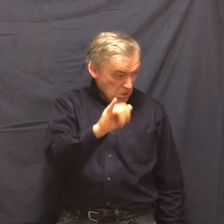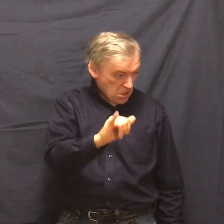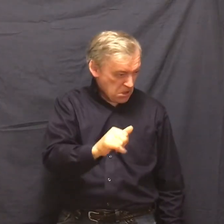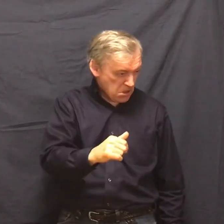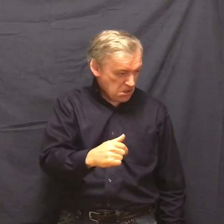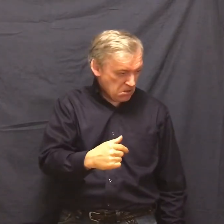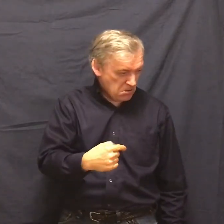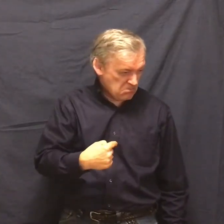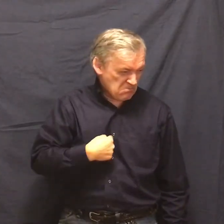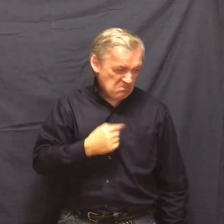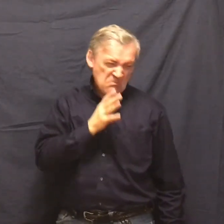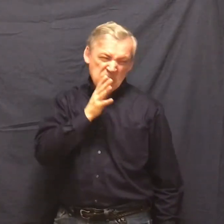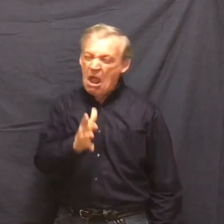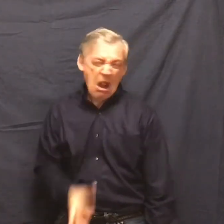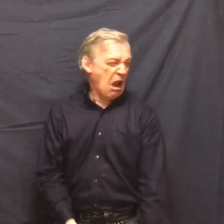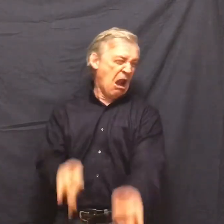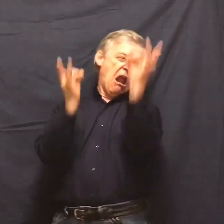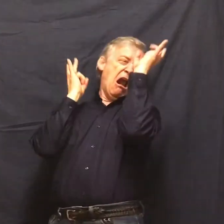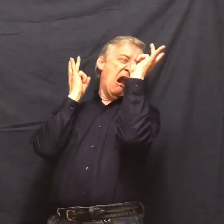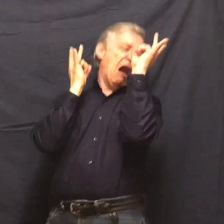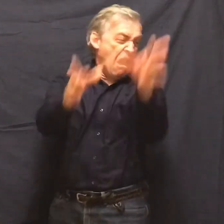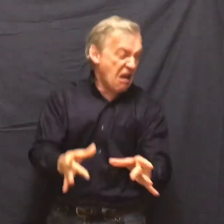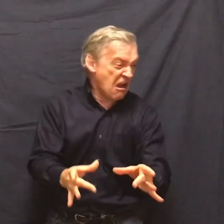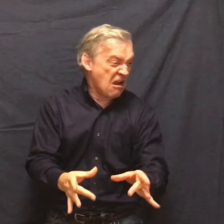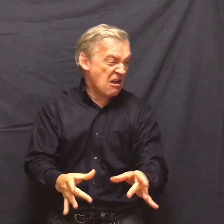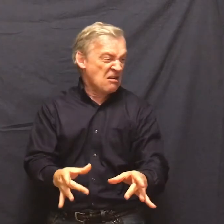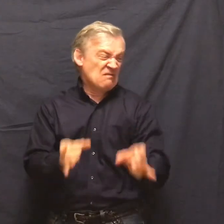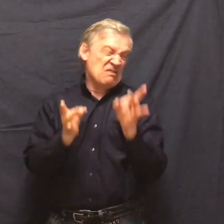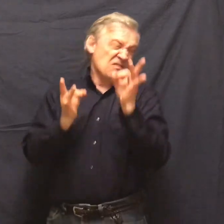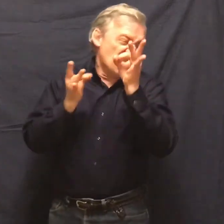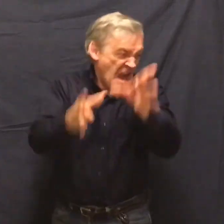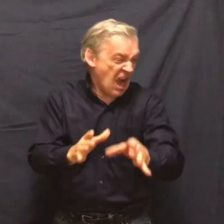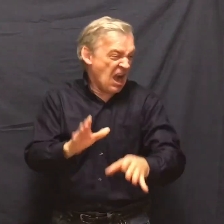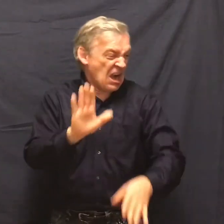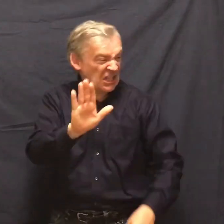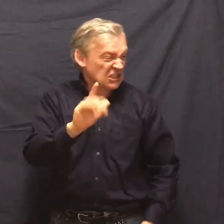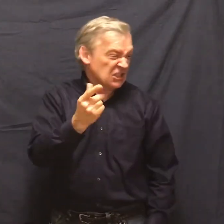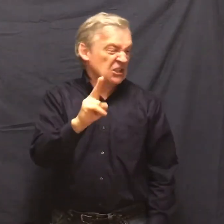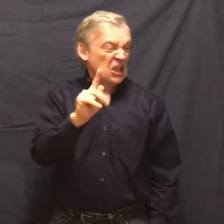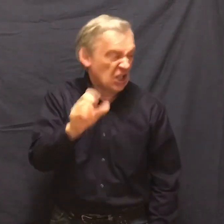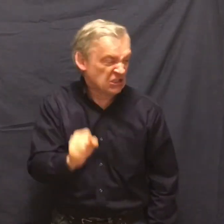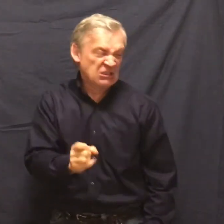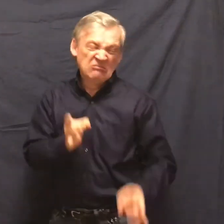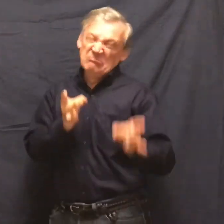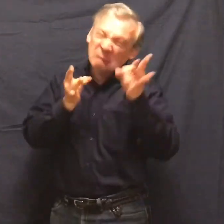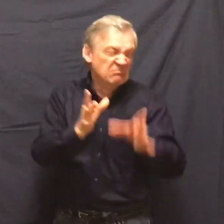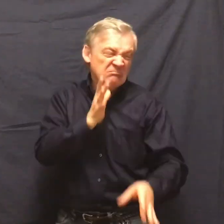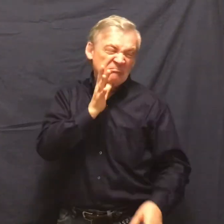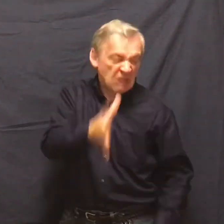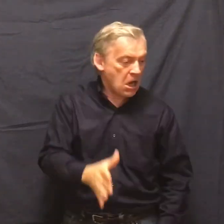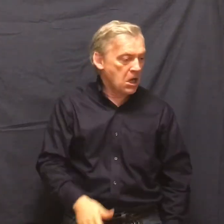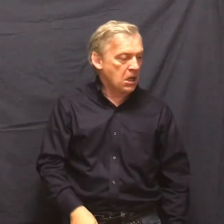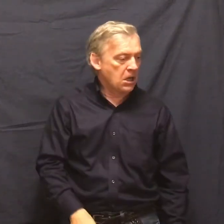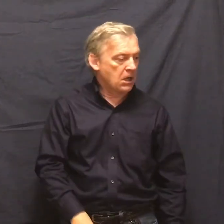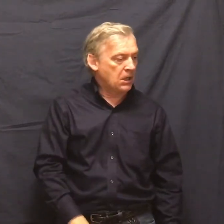"Good grief, come on." They won't be a darn thing left to eat.